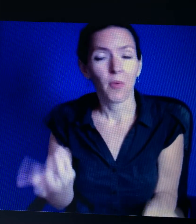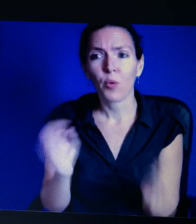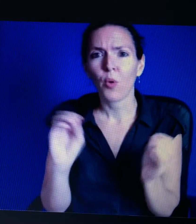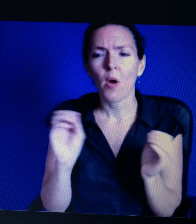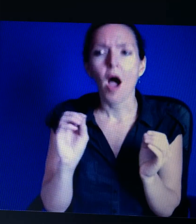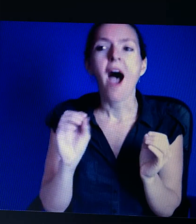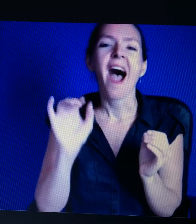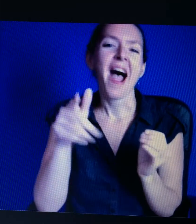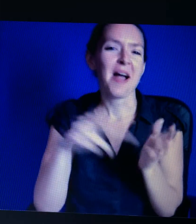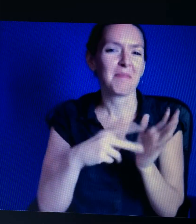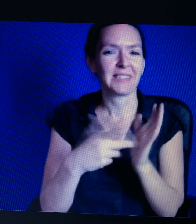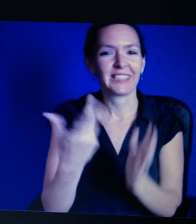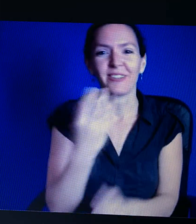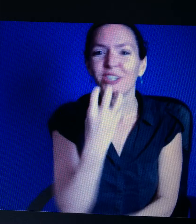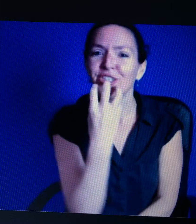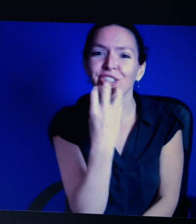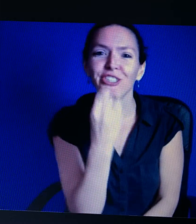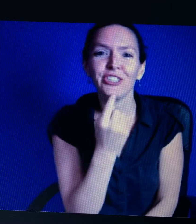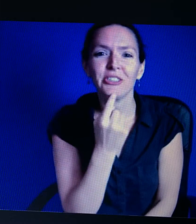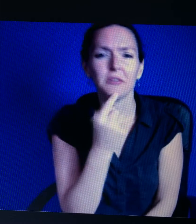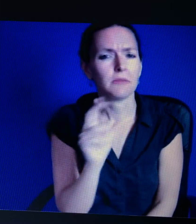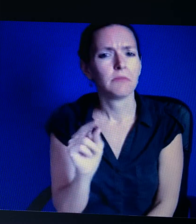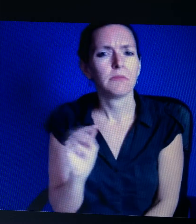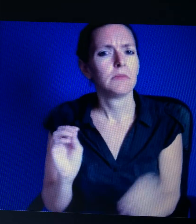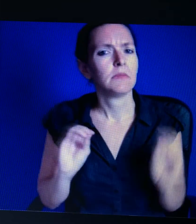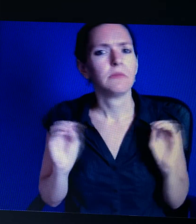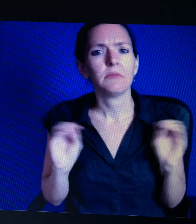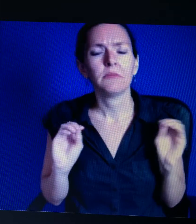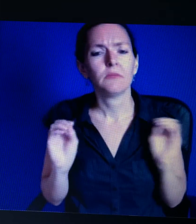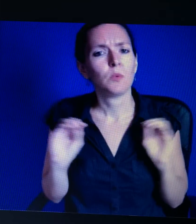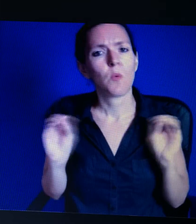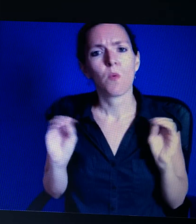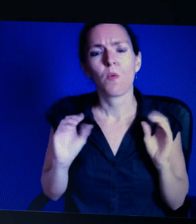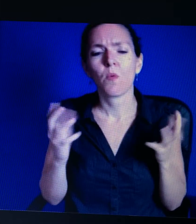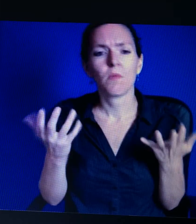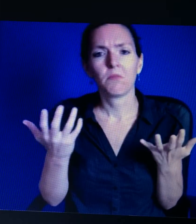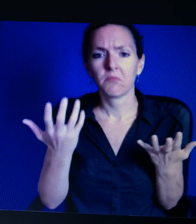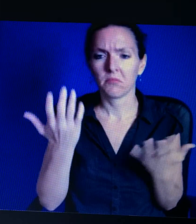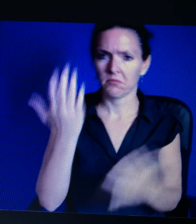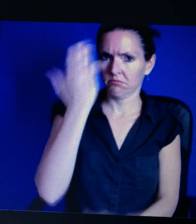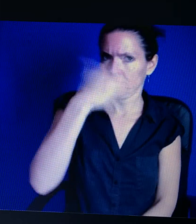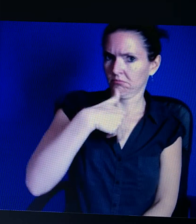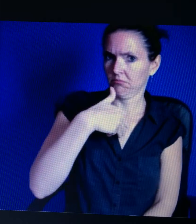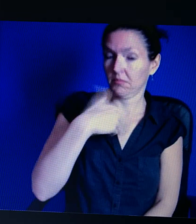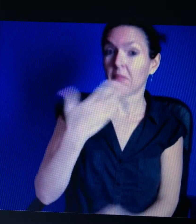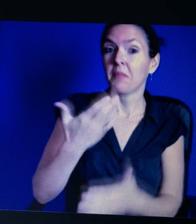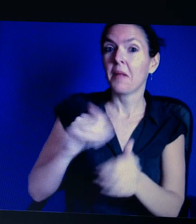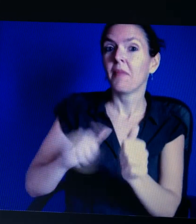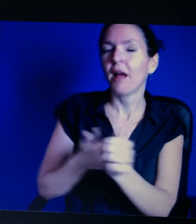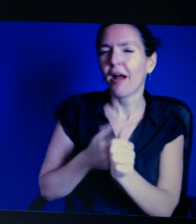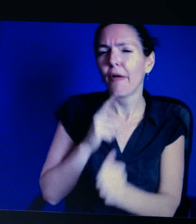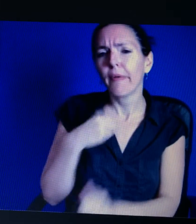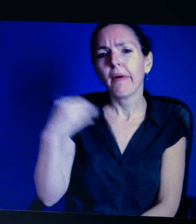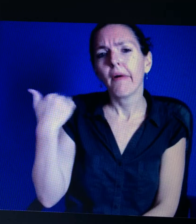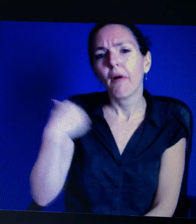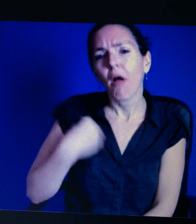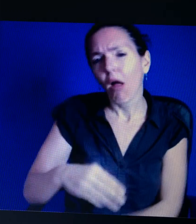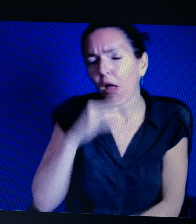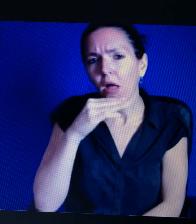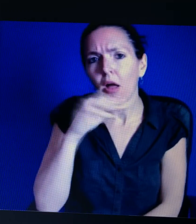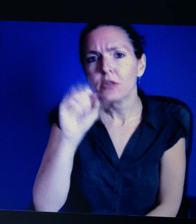There are a lot of names around the world that start with a C. Oh, it may mean she have dimples on her chin, or freckles on her chin.